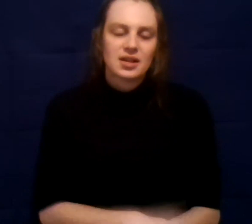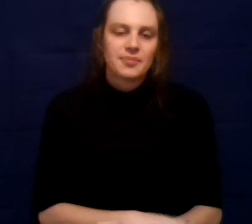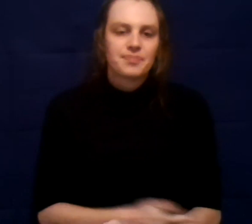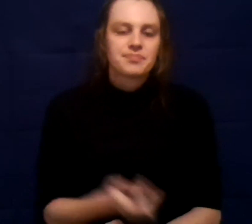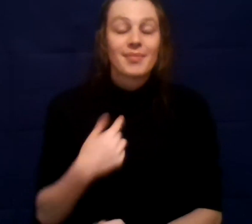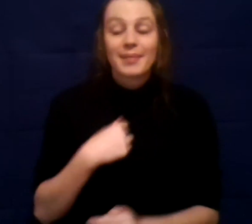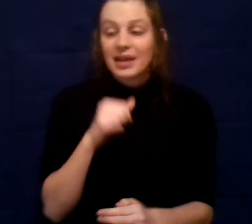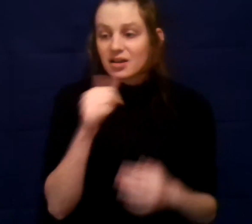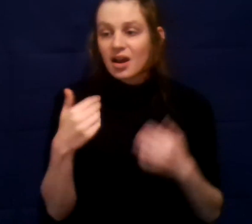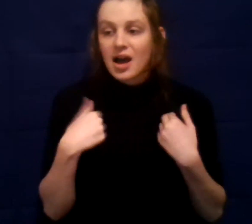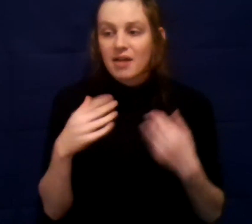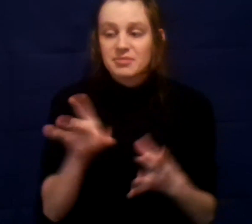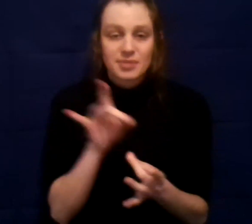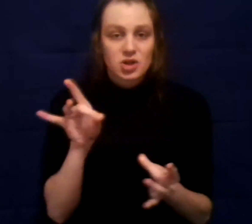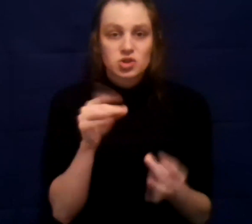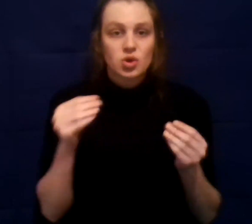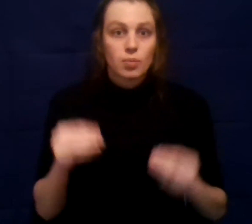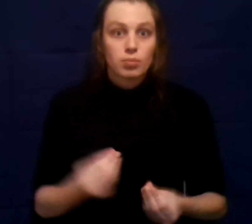ARKYPAA.